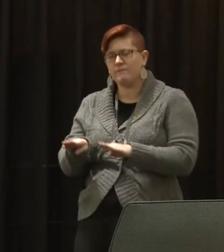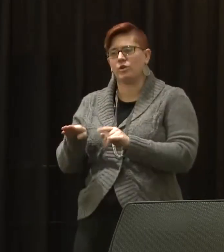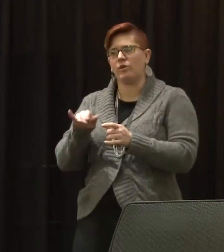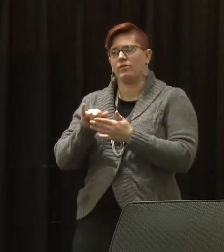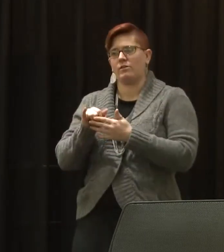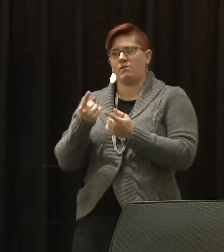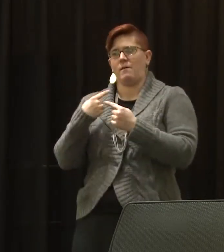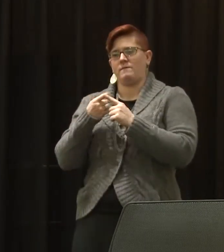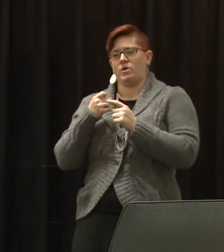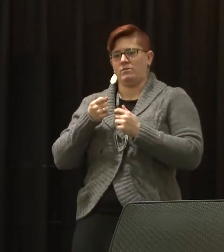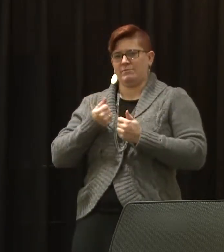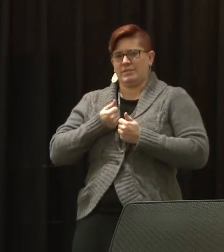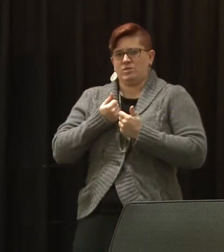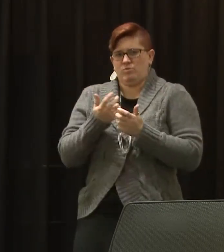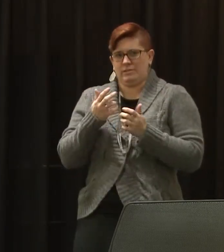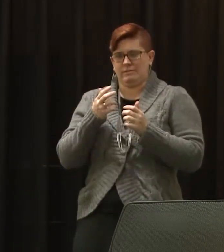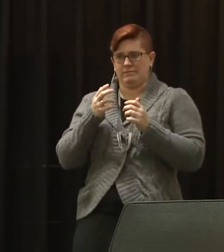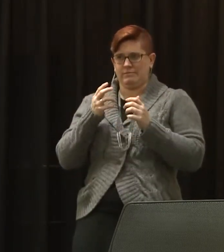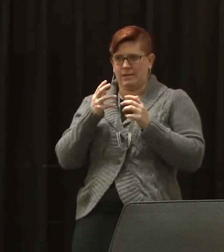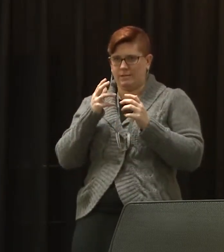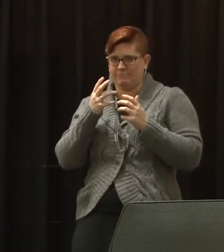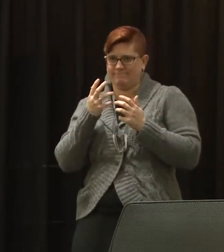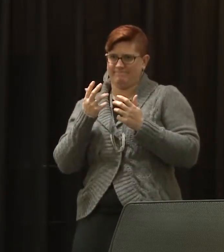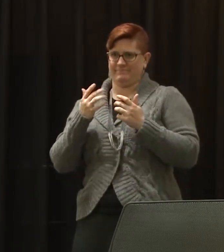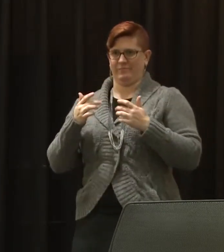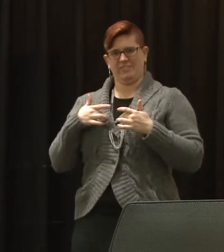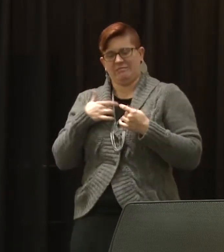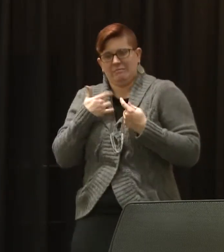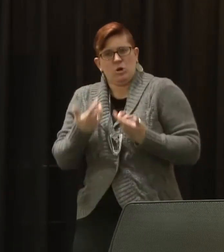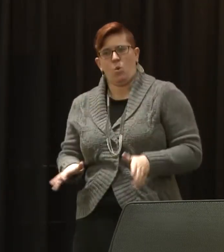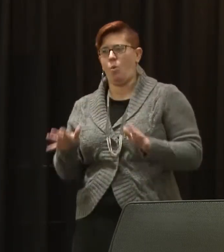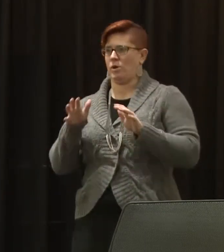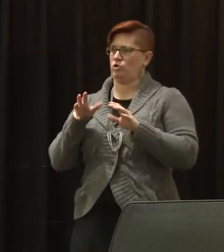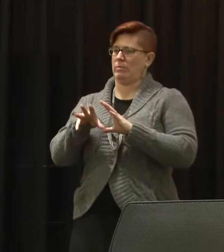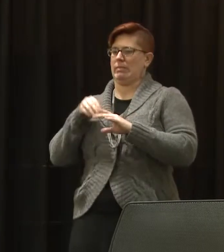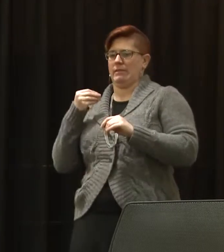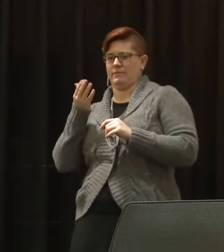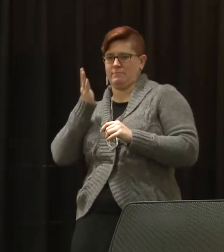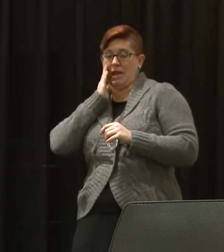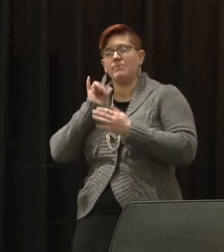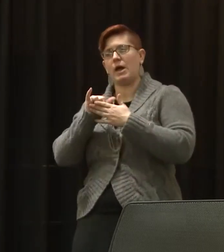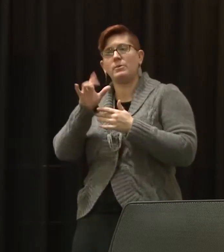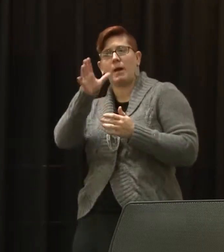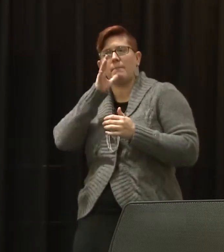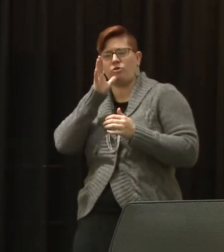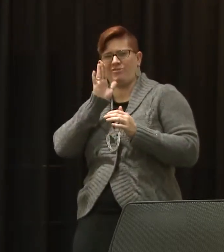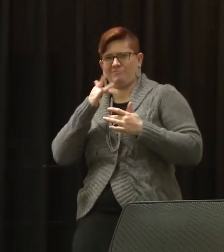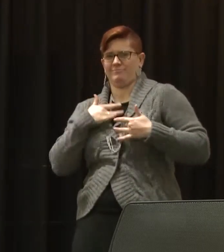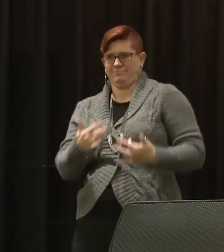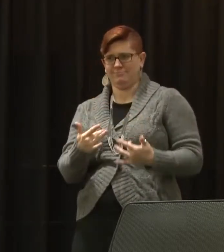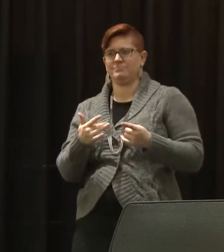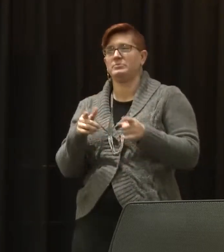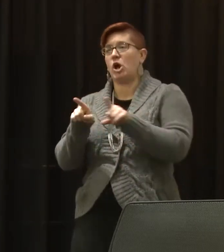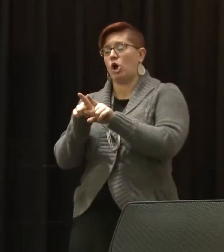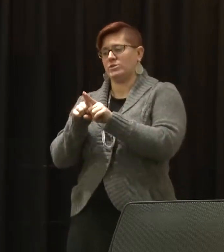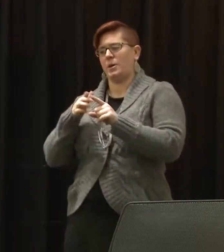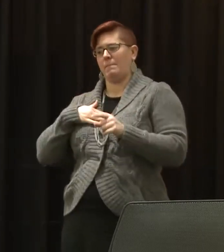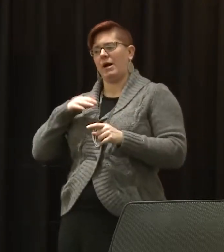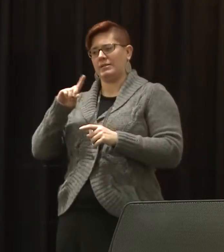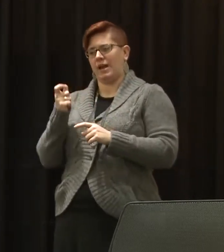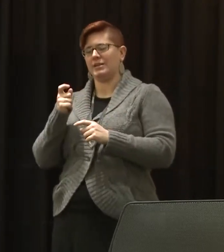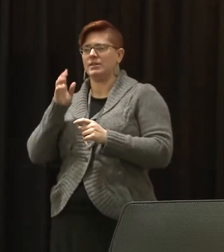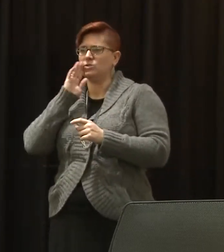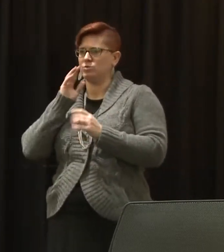expressed hostility to a refusal to leave bed. That was my mother's creative pattern, but also the means in which my diagnosis